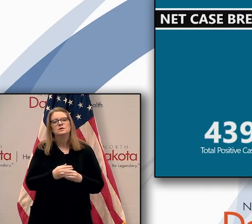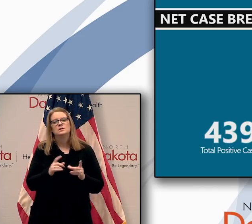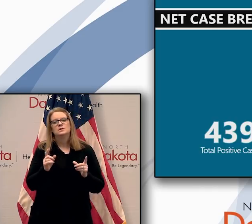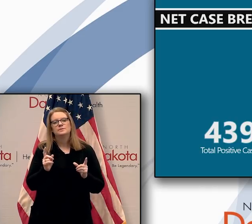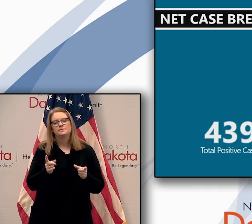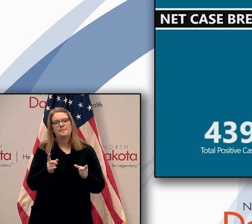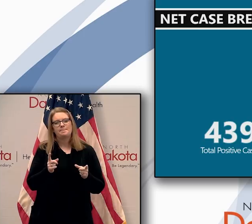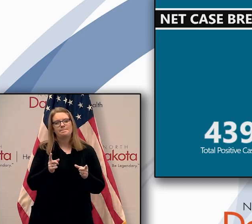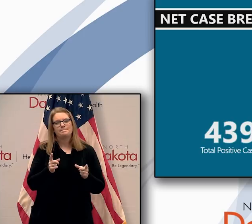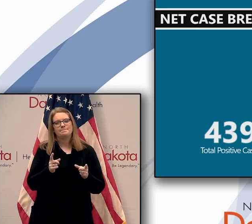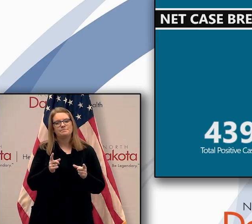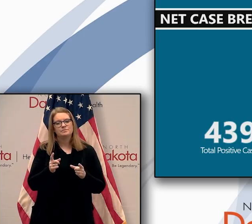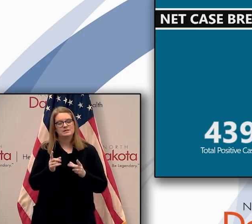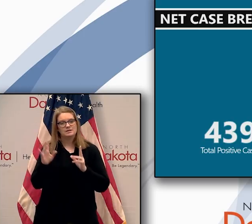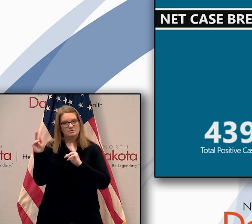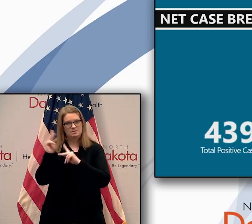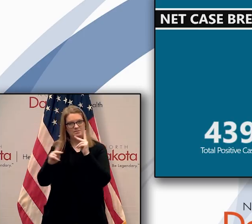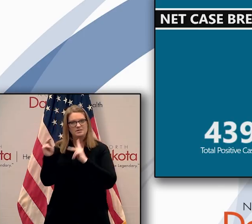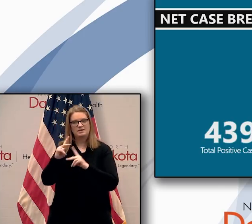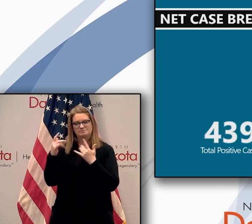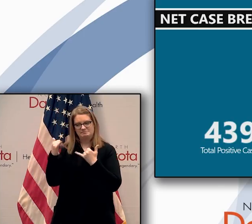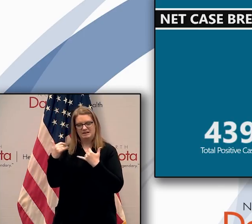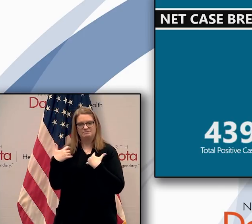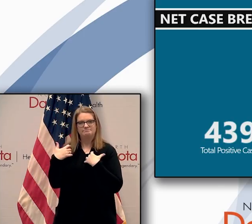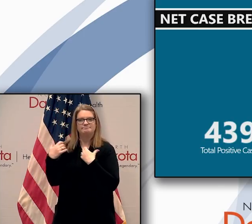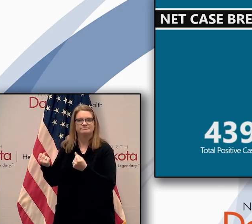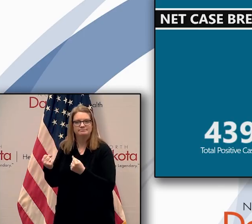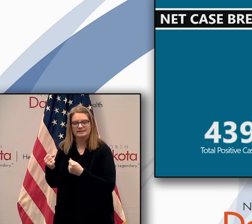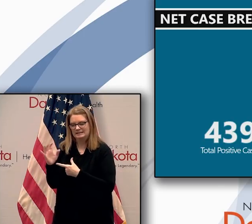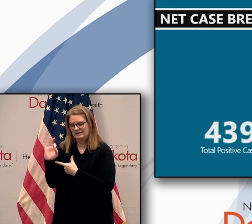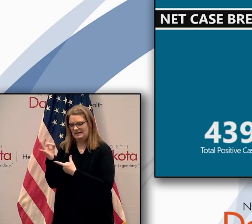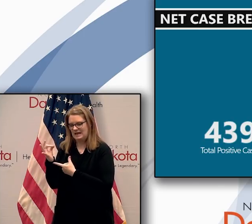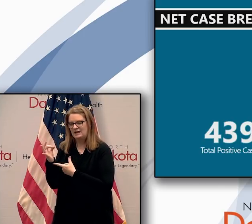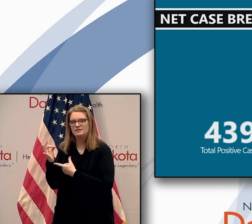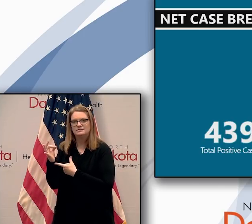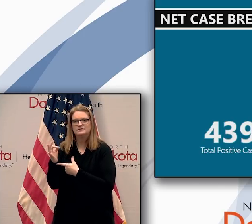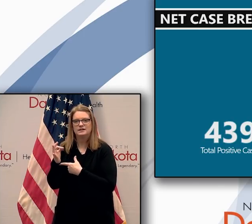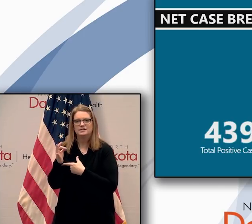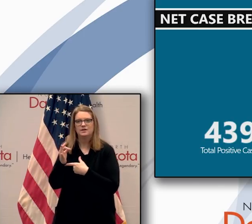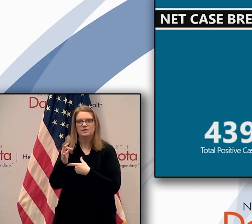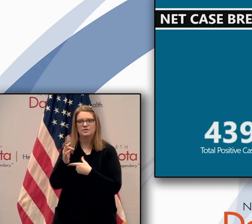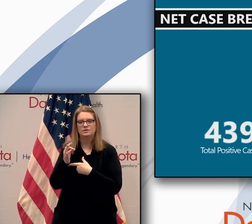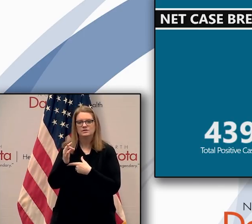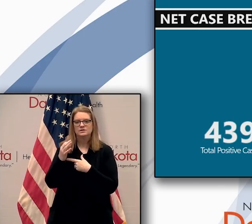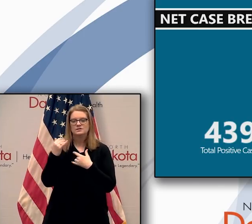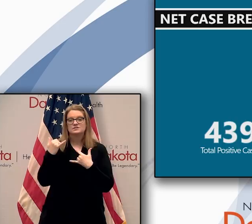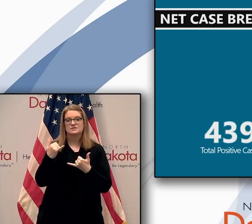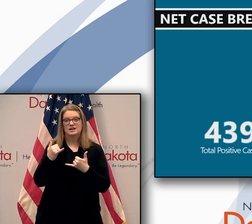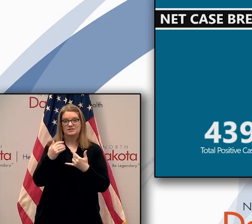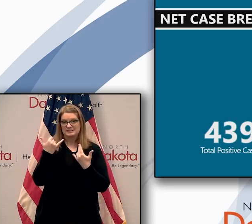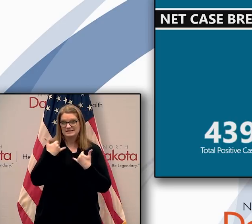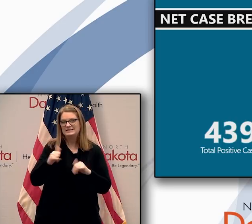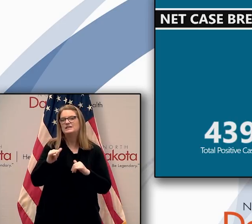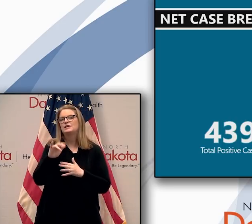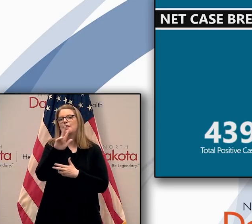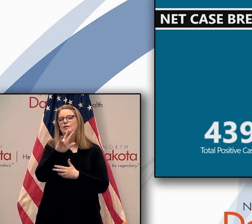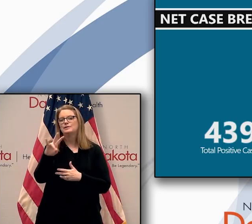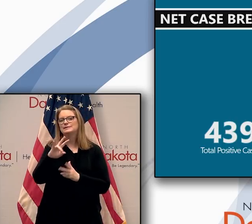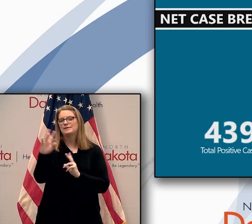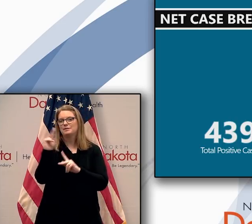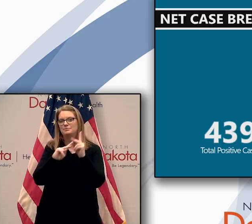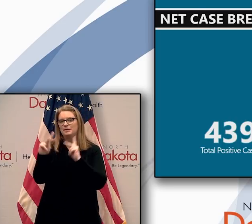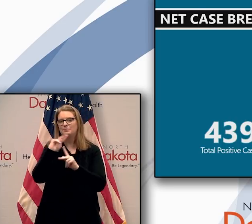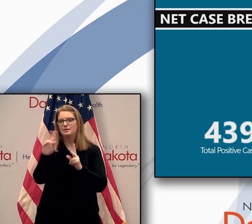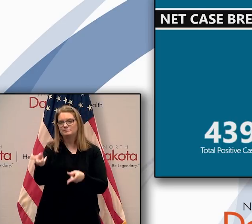newly recovered cases, we had 9, but then a net 37 is also our largest single increase day